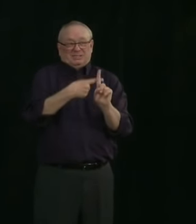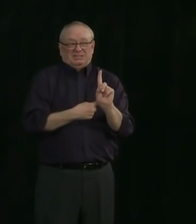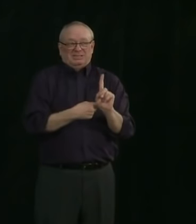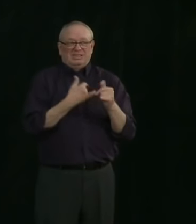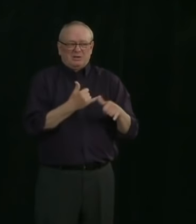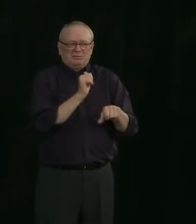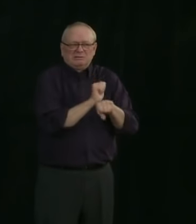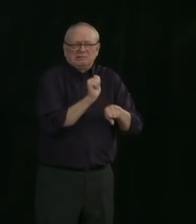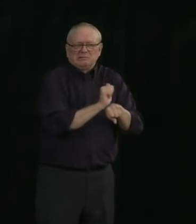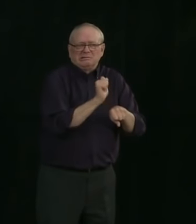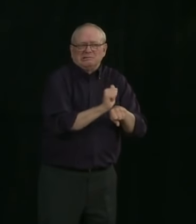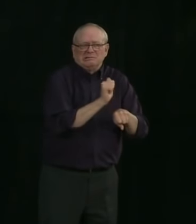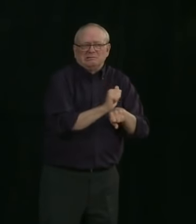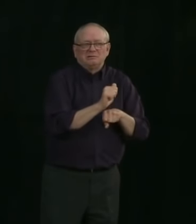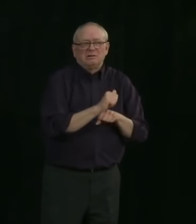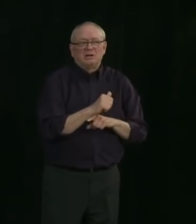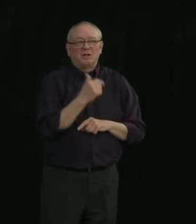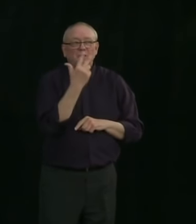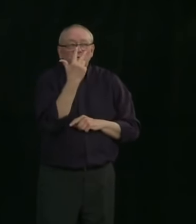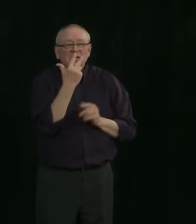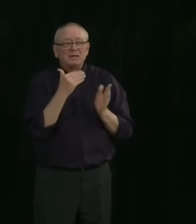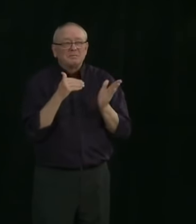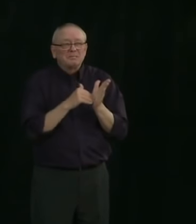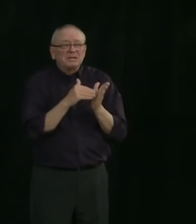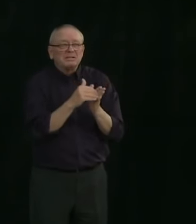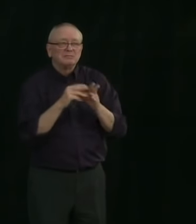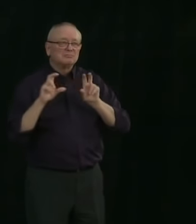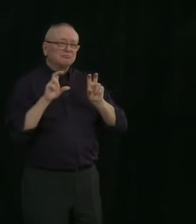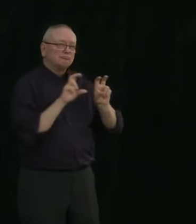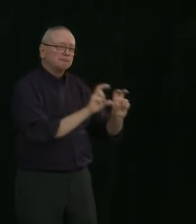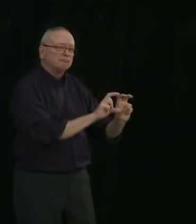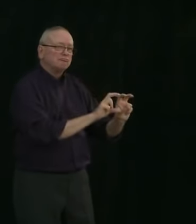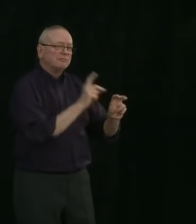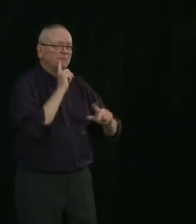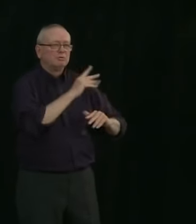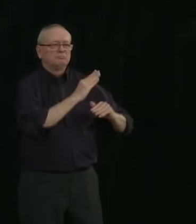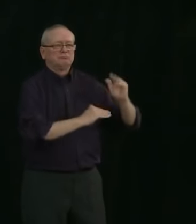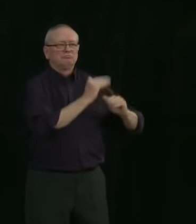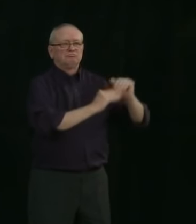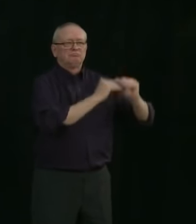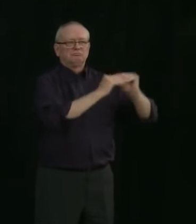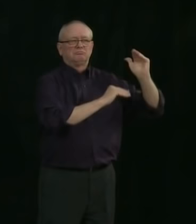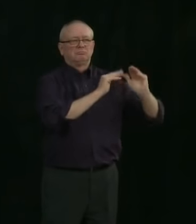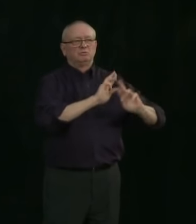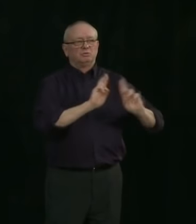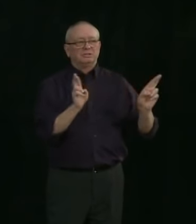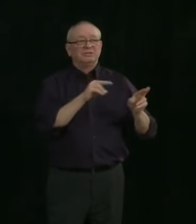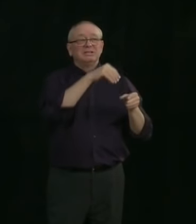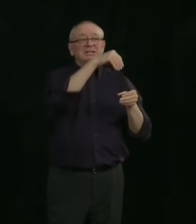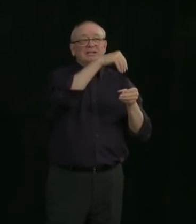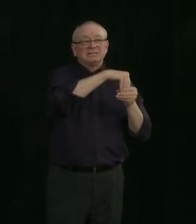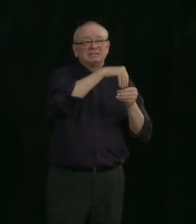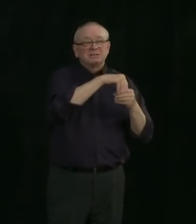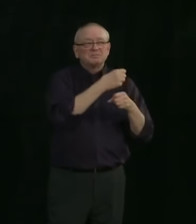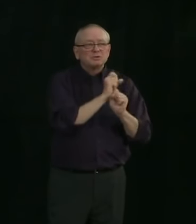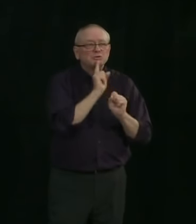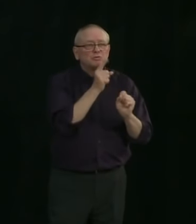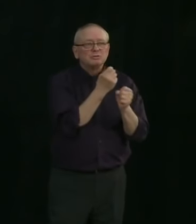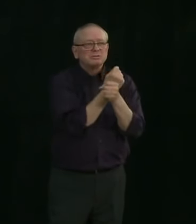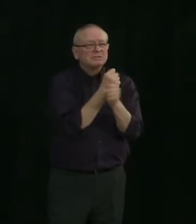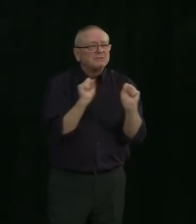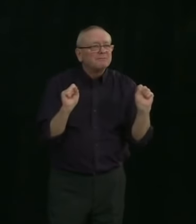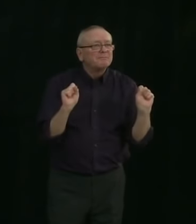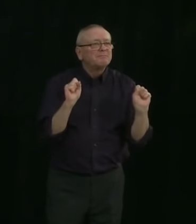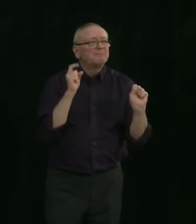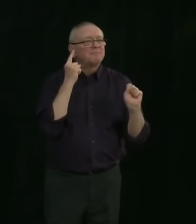up, but also have commissioned it so that it's outfitted for patients to, well, in case we do